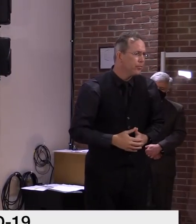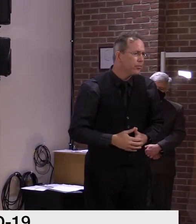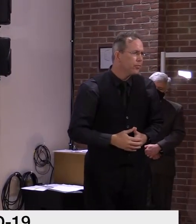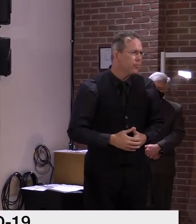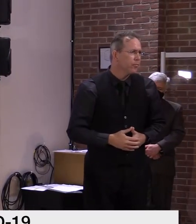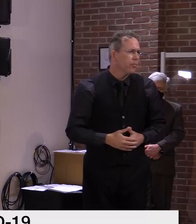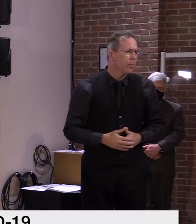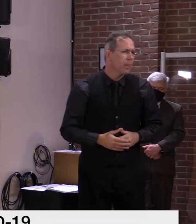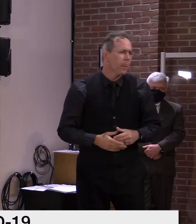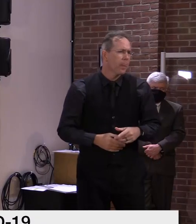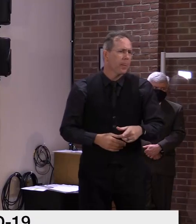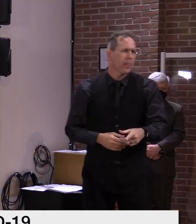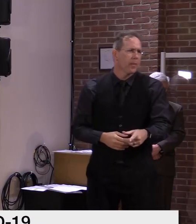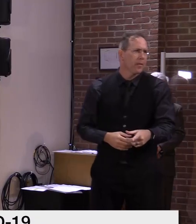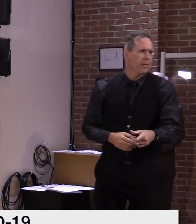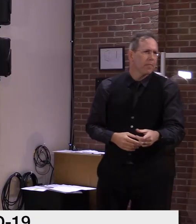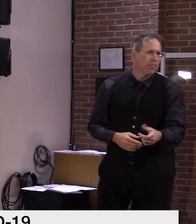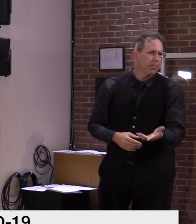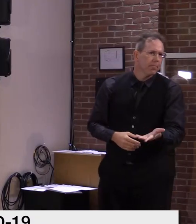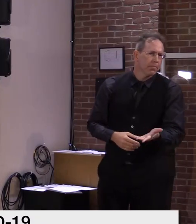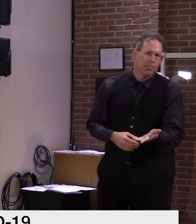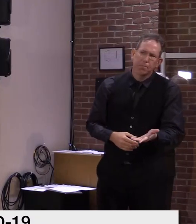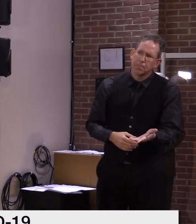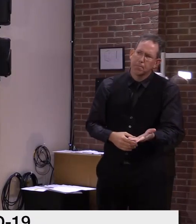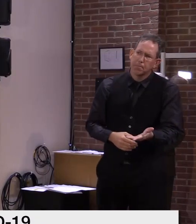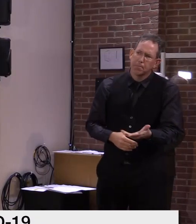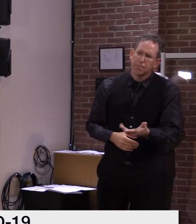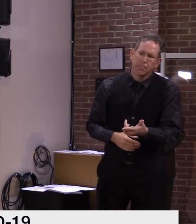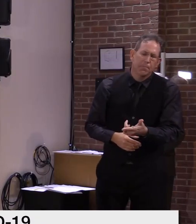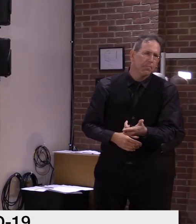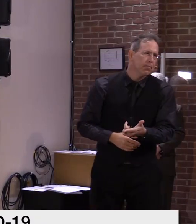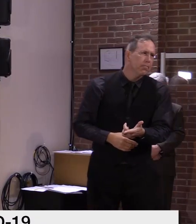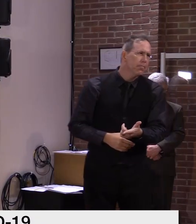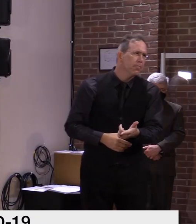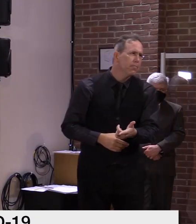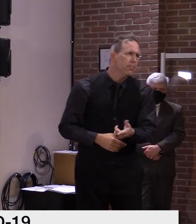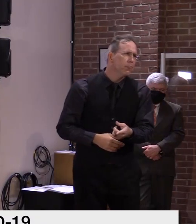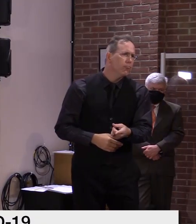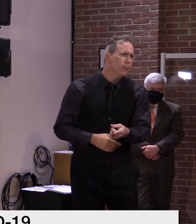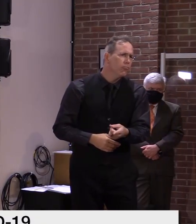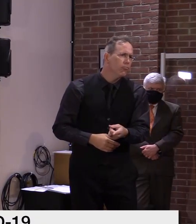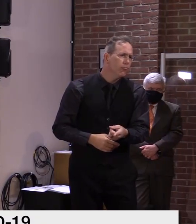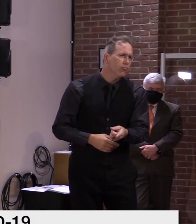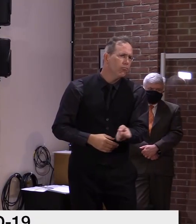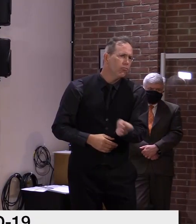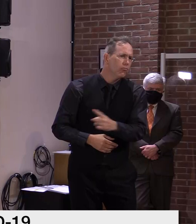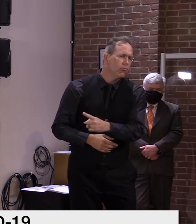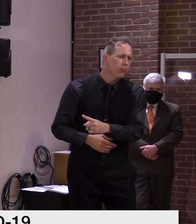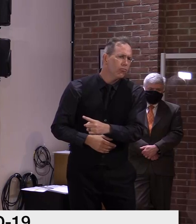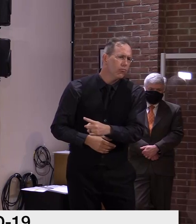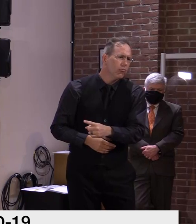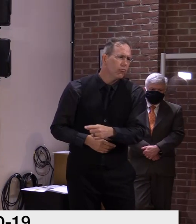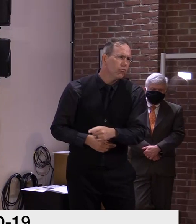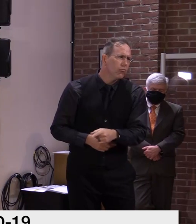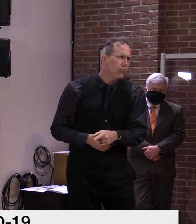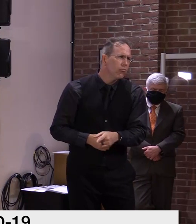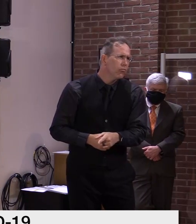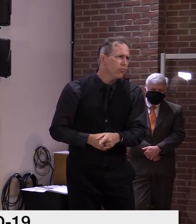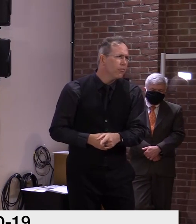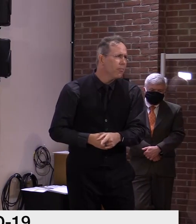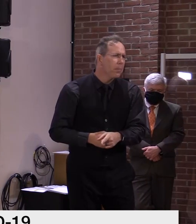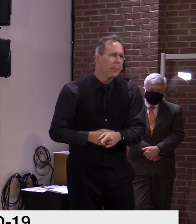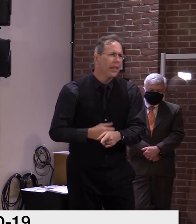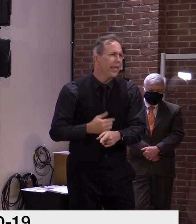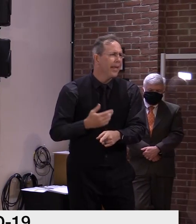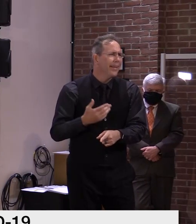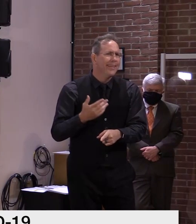if, you know, there's any group at the state that's going to sort of figure out a lot of these vaccine-related issues. And are you